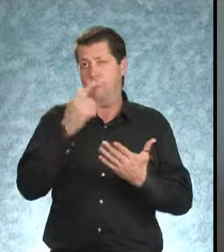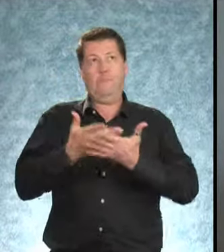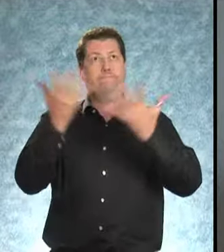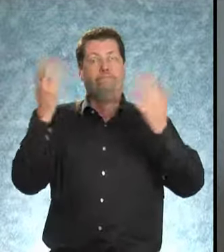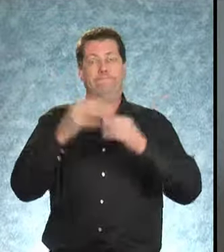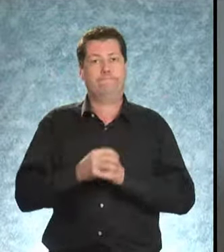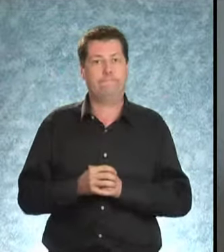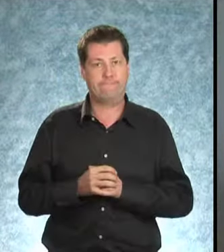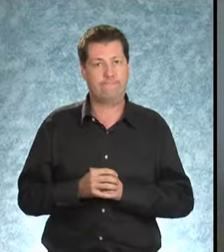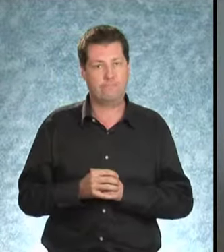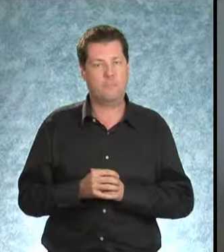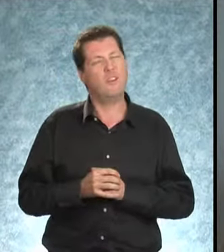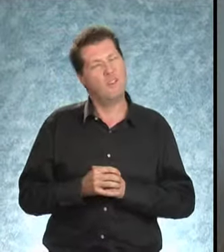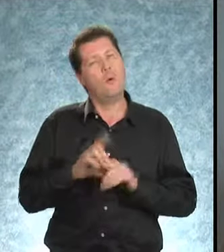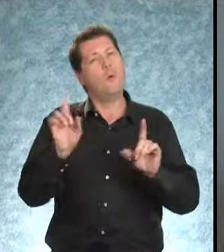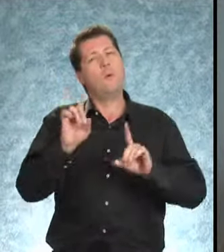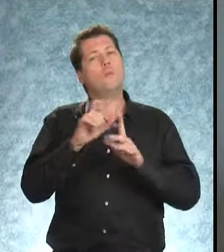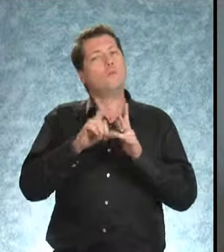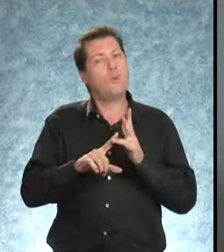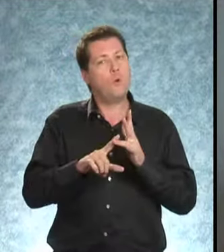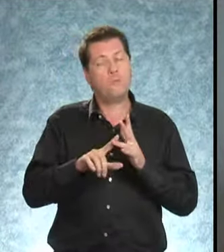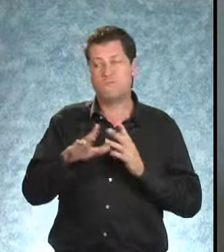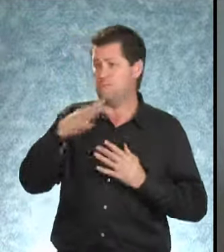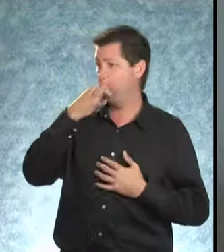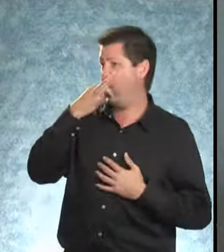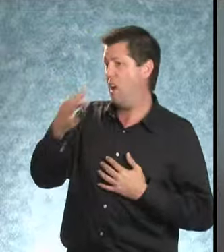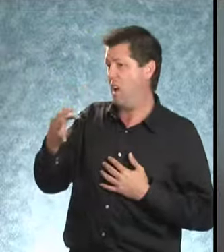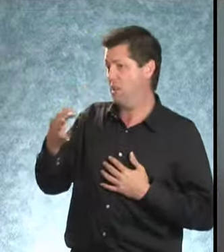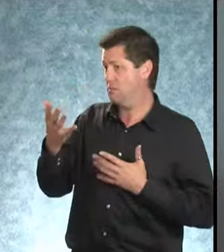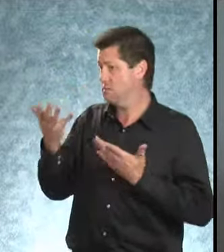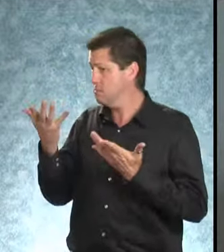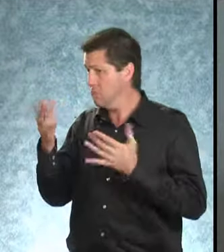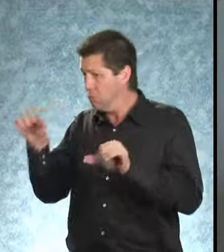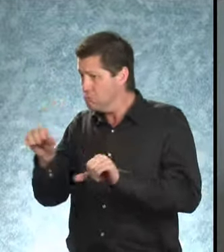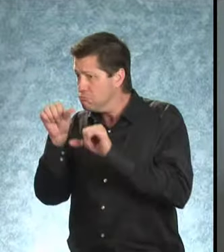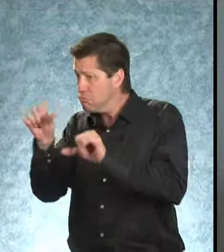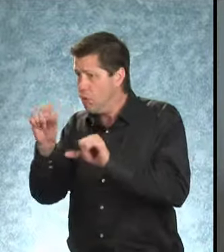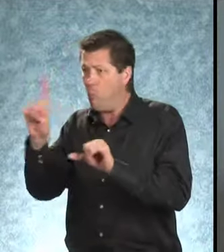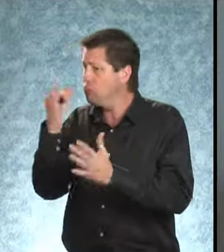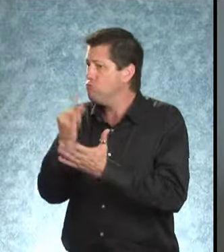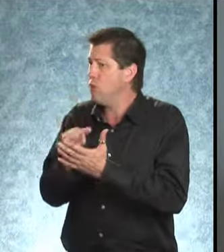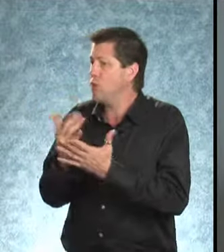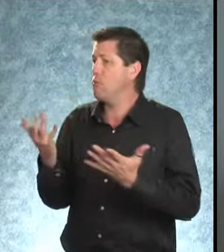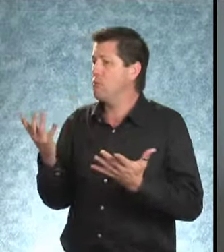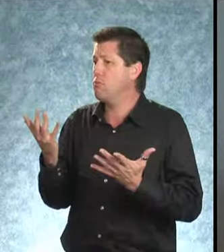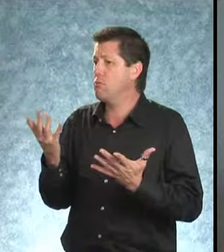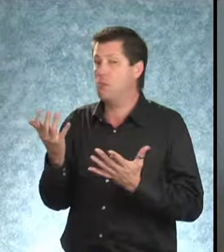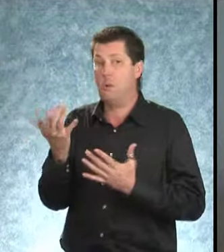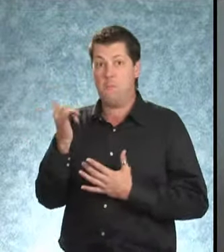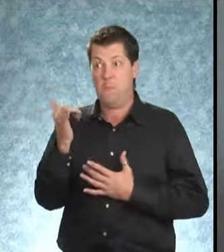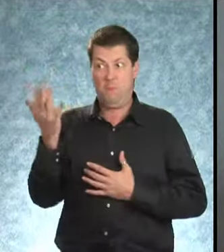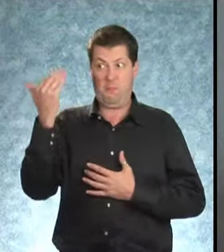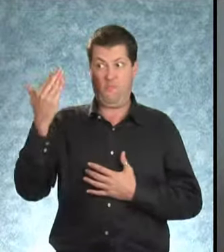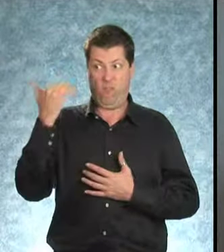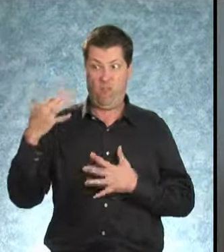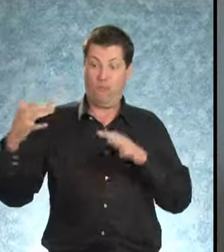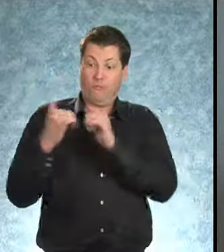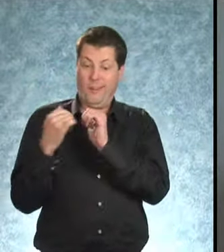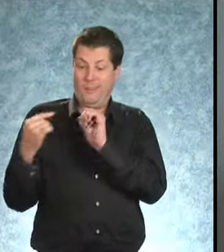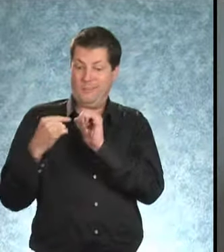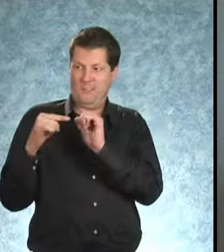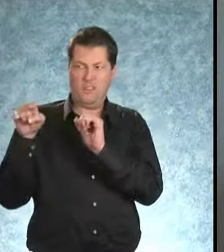I suppose the first thing to do would be to find out, you know, what's gone on for them. Was the agreement OK with them?